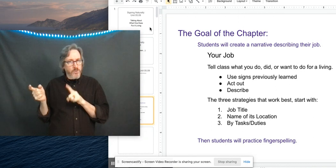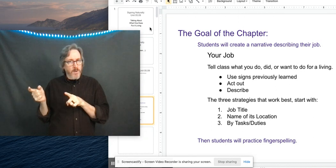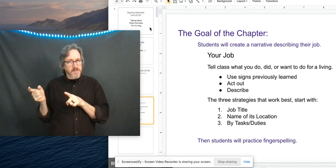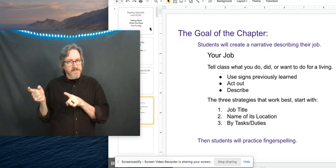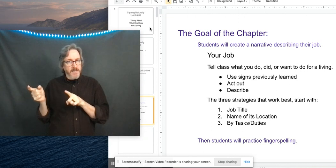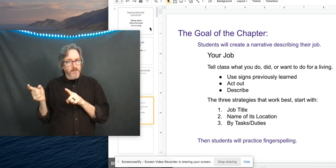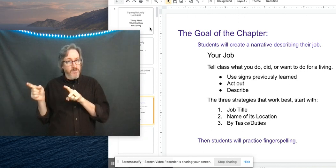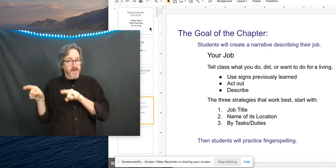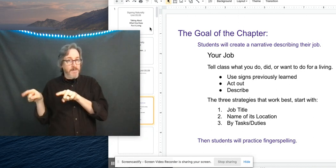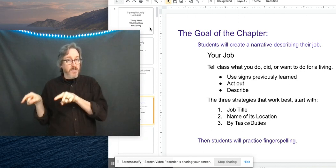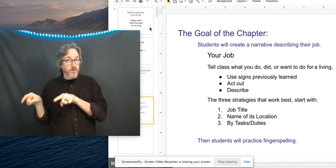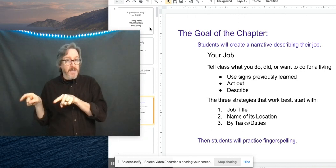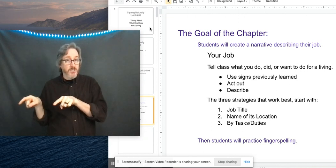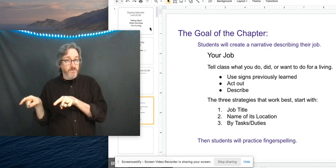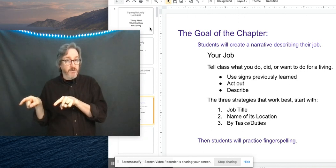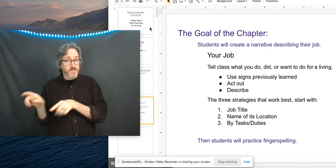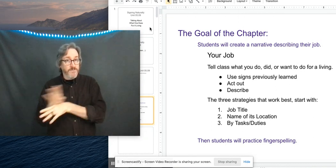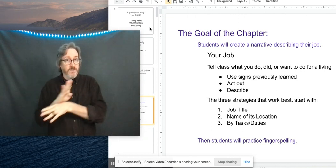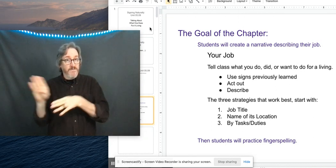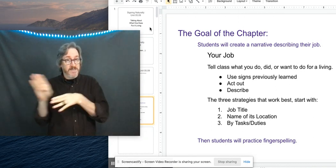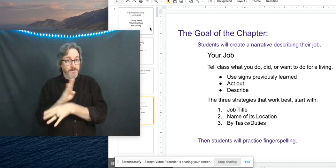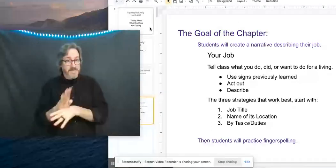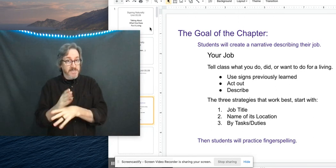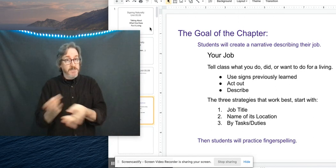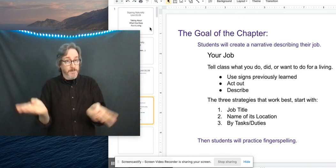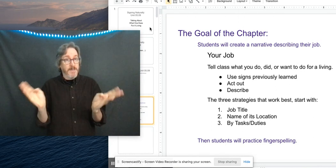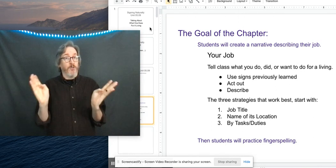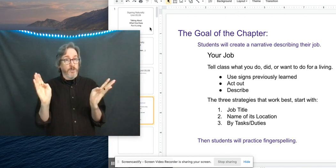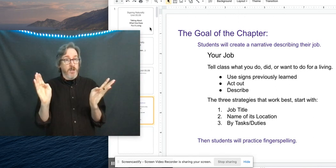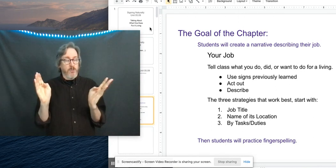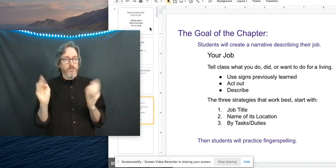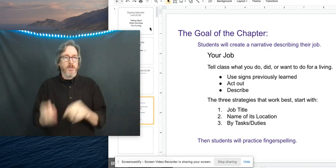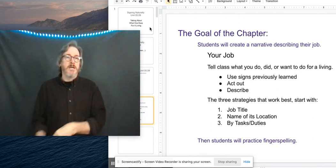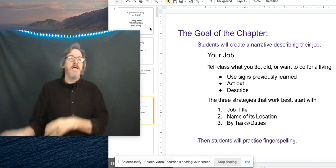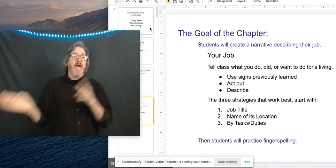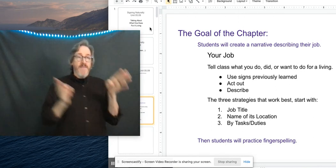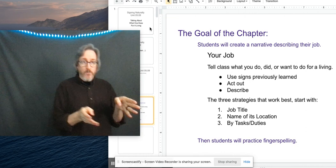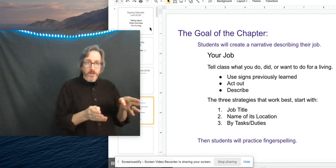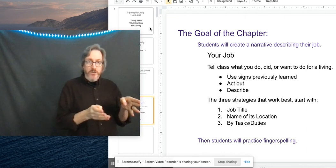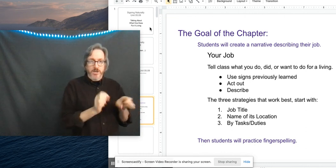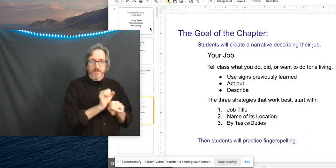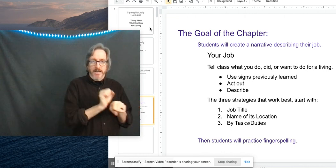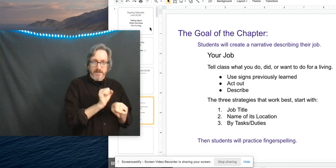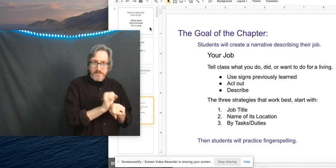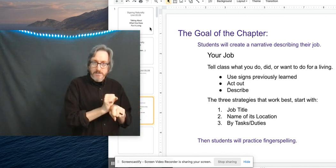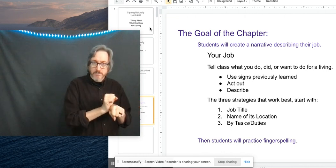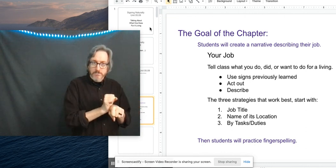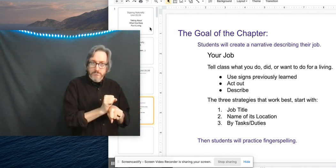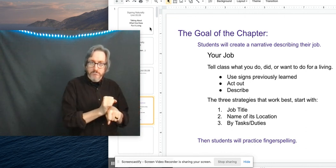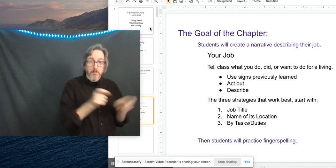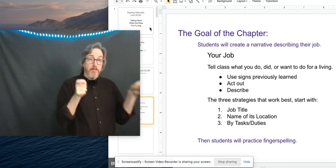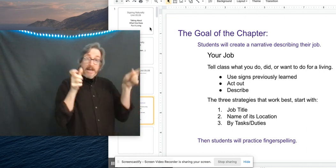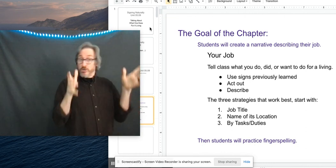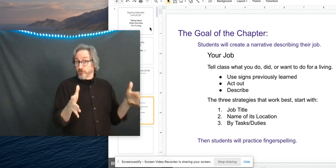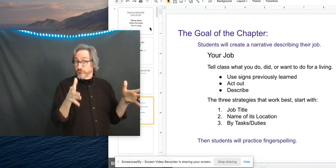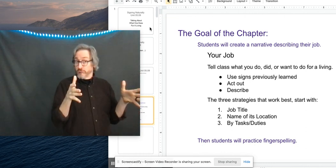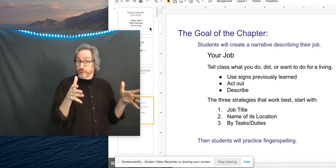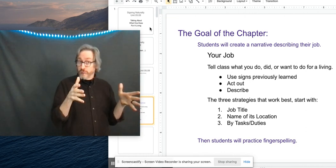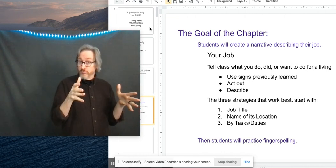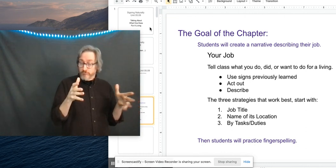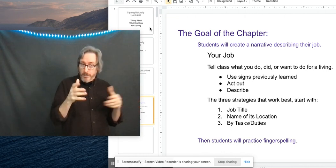probably worthwhile saying the name of the location first, if it's a business that people would know, and then what your job title is,